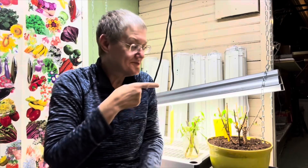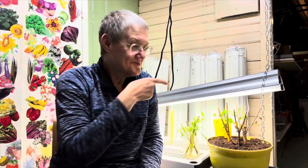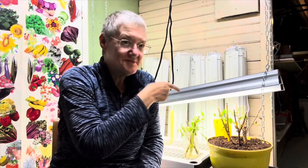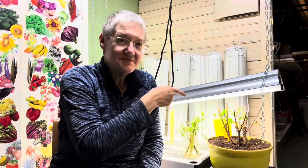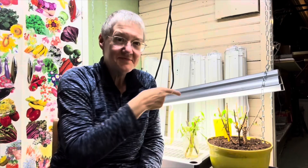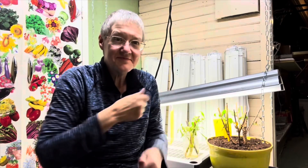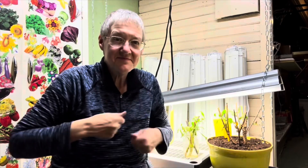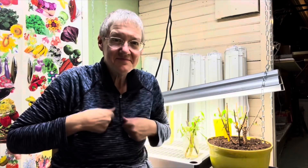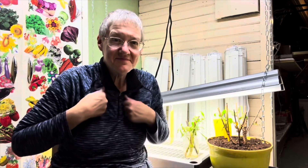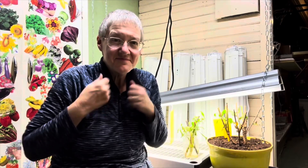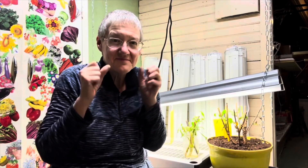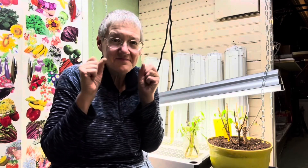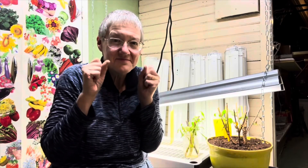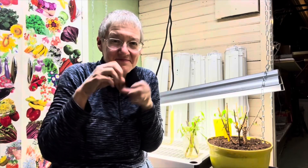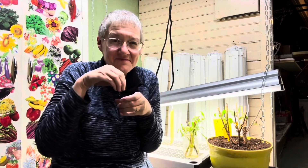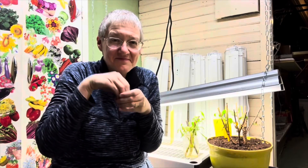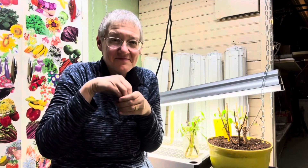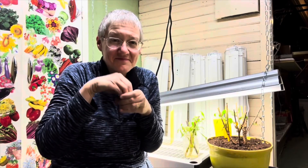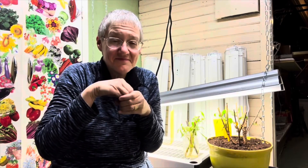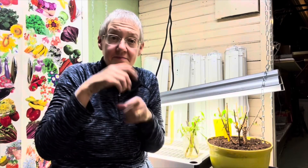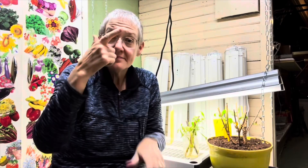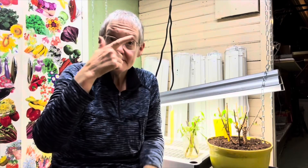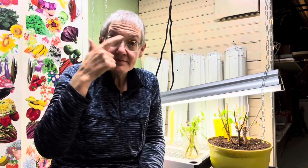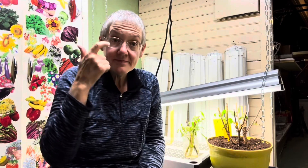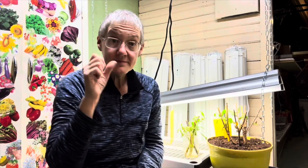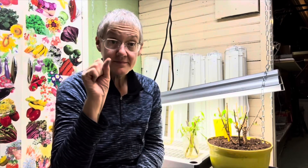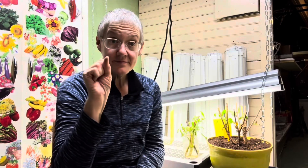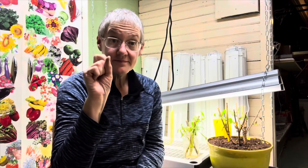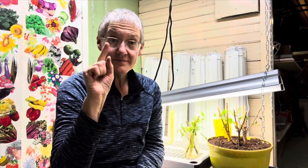and check to see how the stevia is doing.